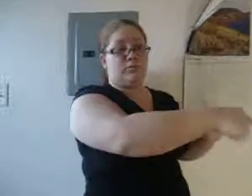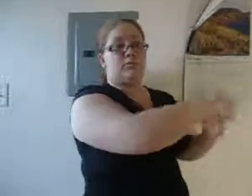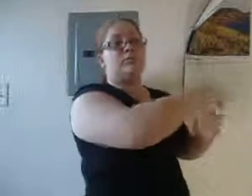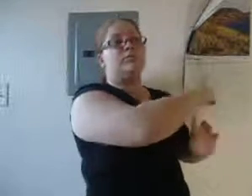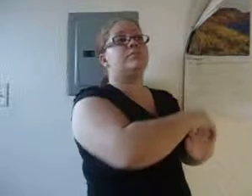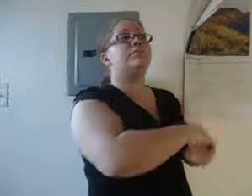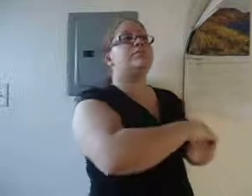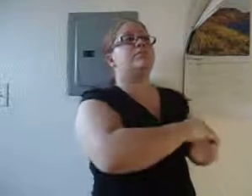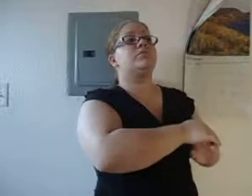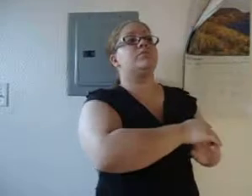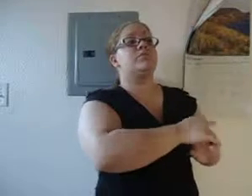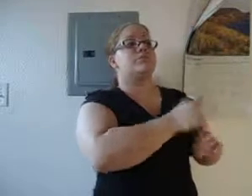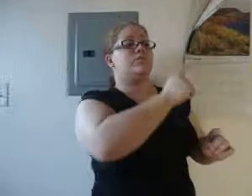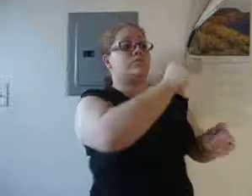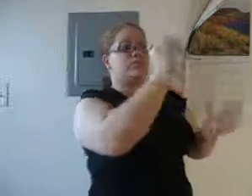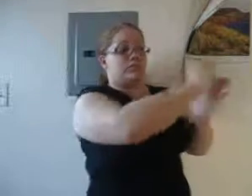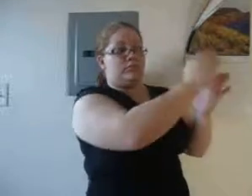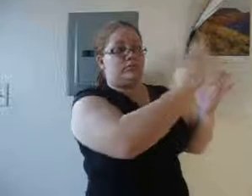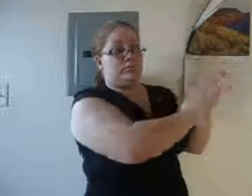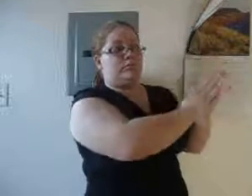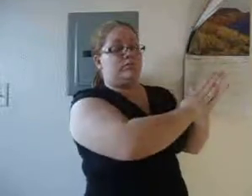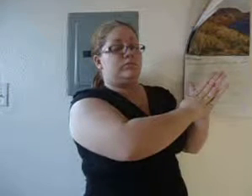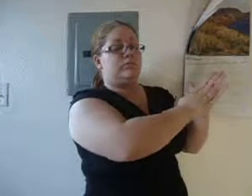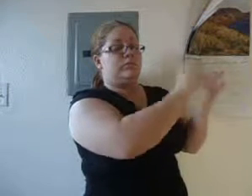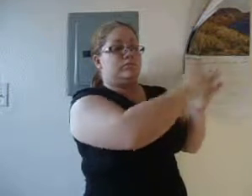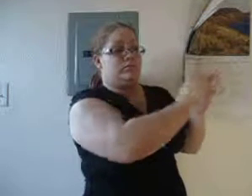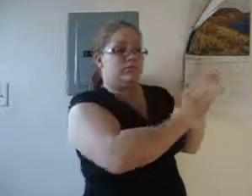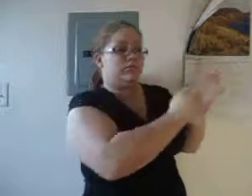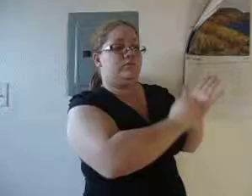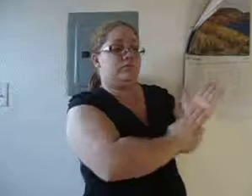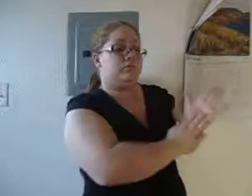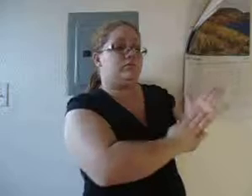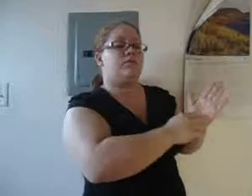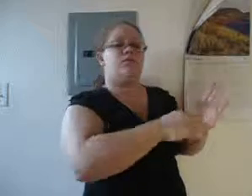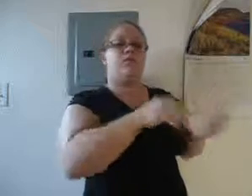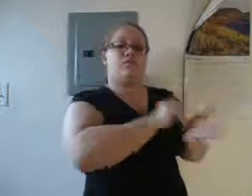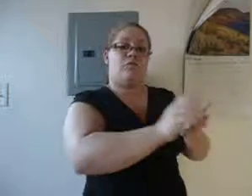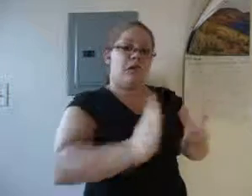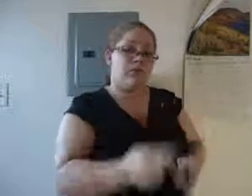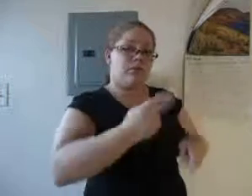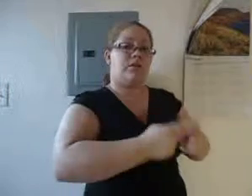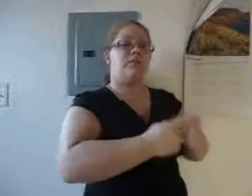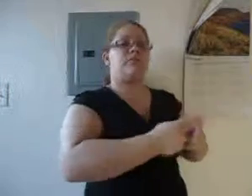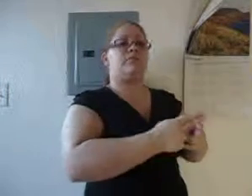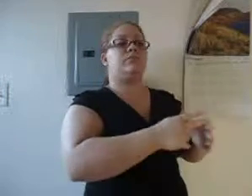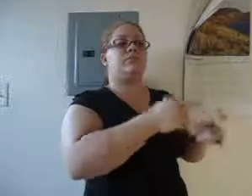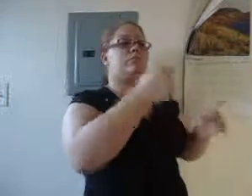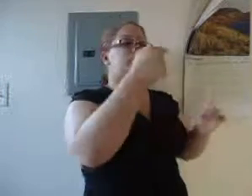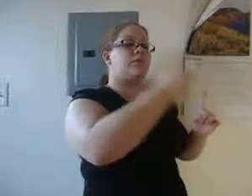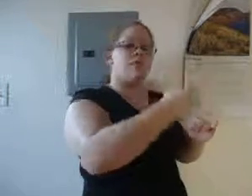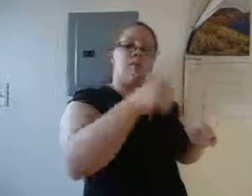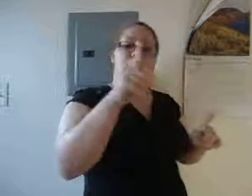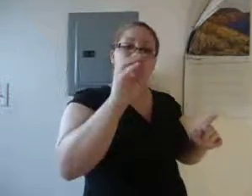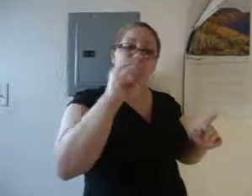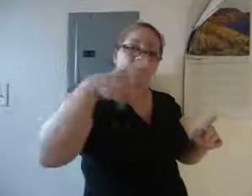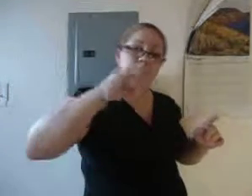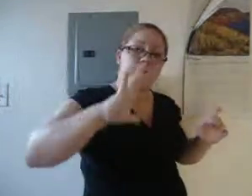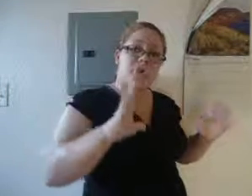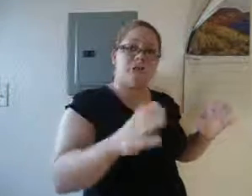name, volume number, other things like that that might be pertinent for other students who would be interested in looking up the same